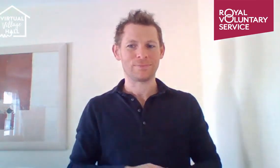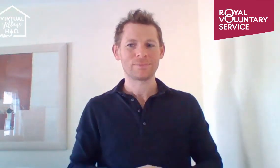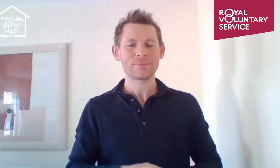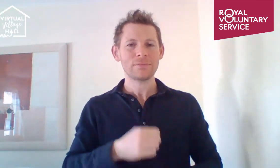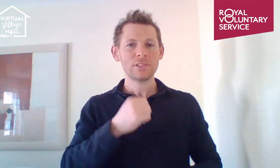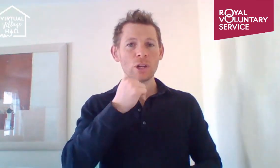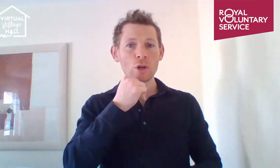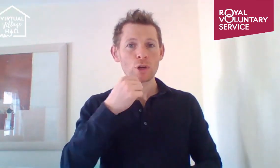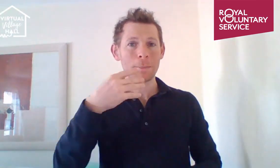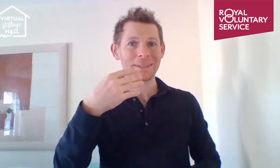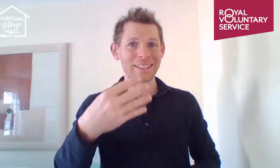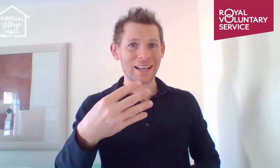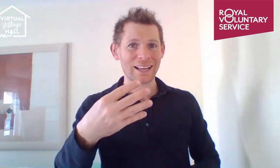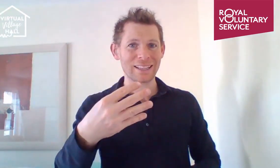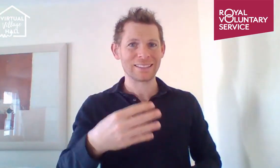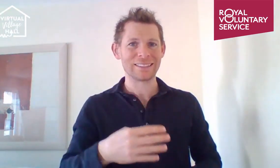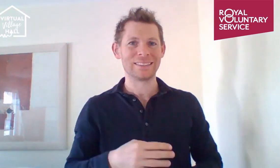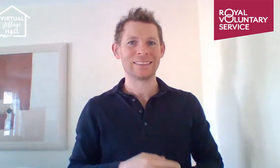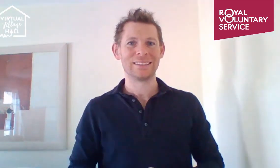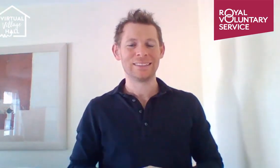Music. Number nine,